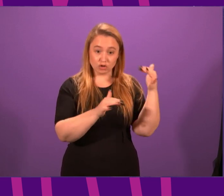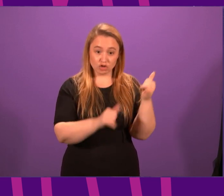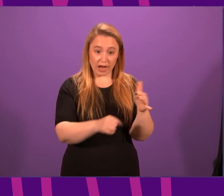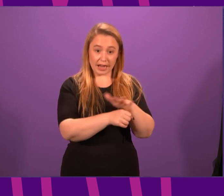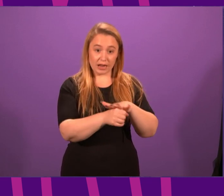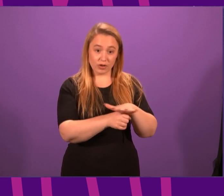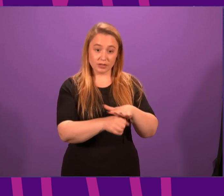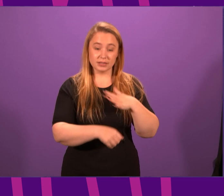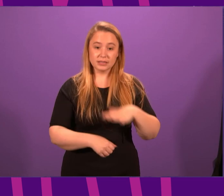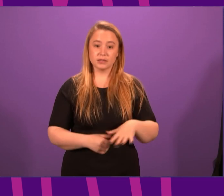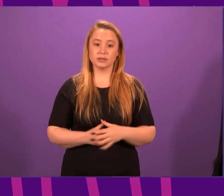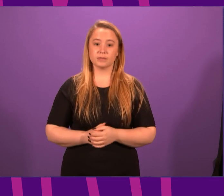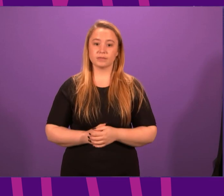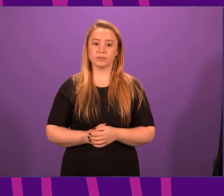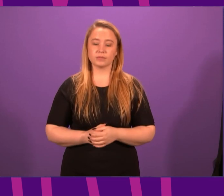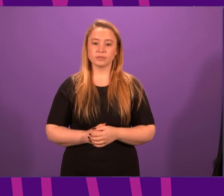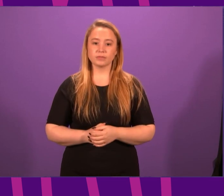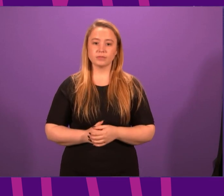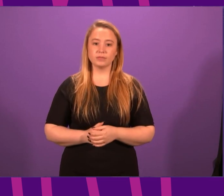Yes,